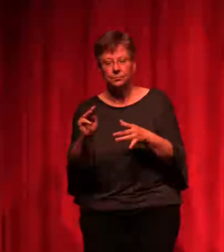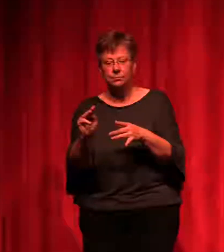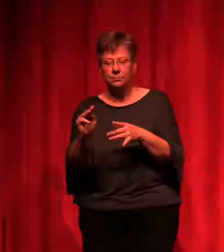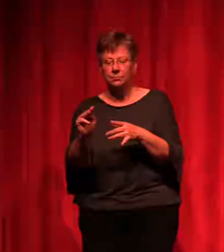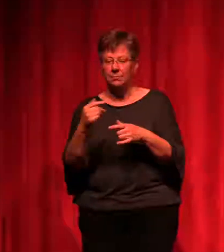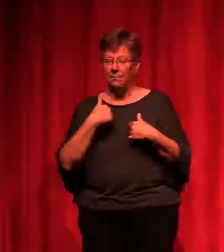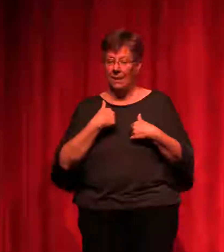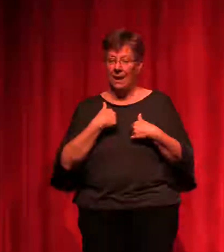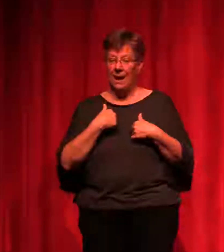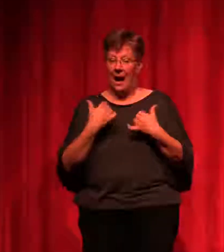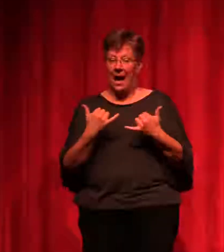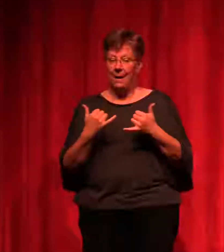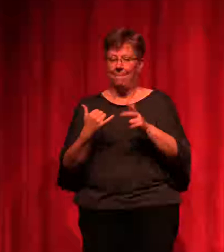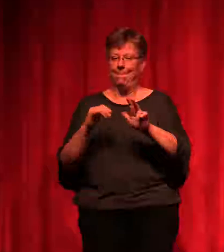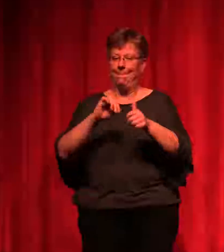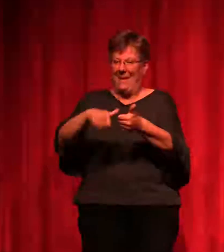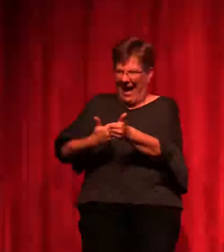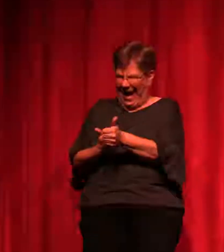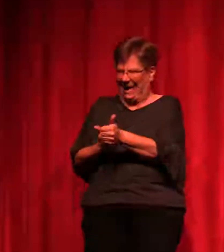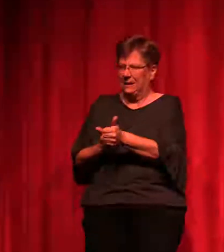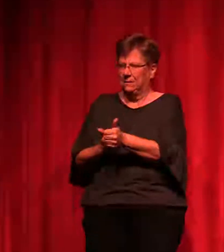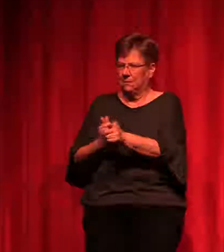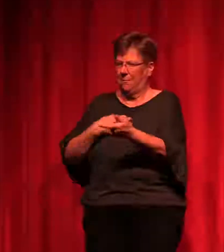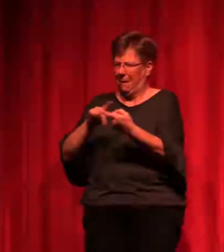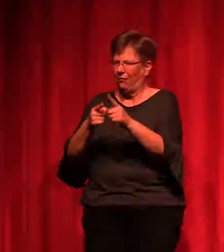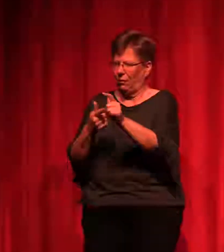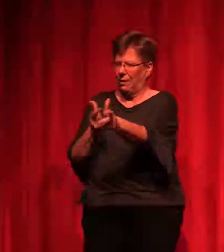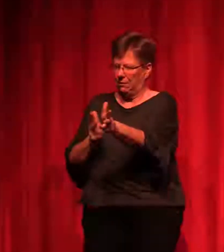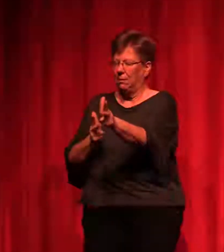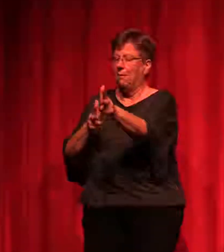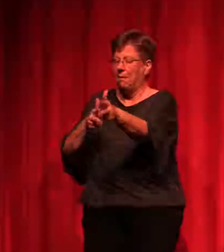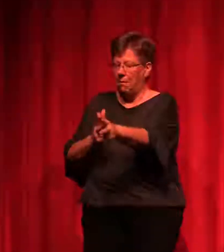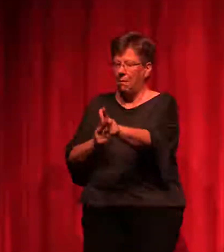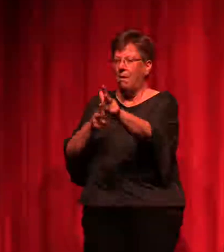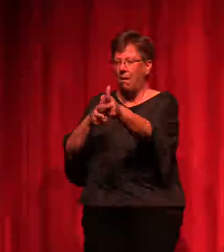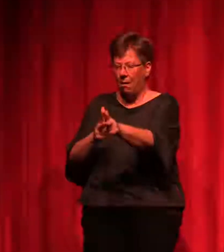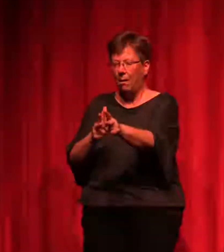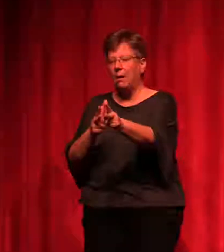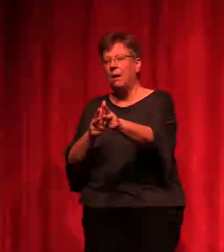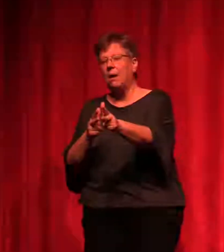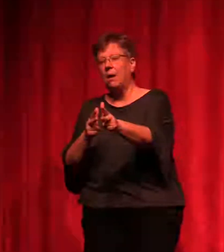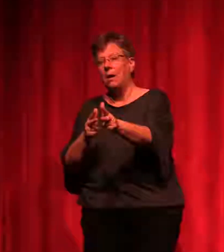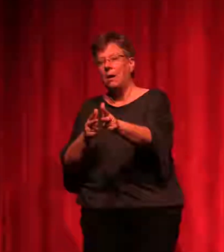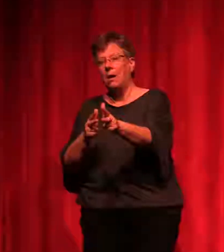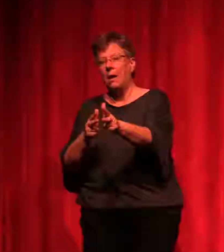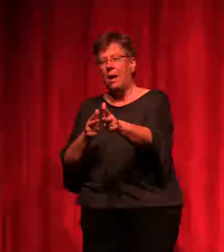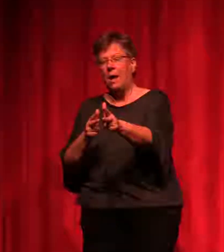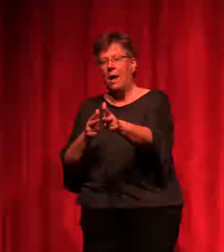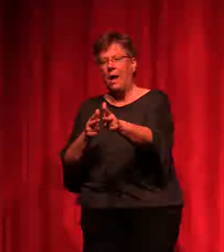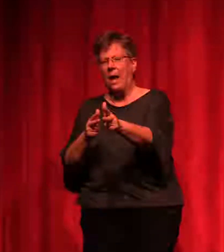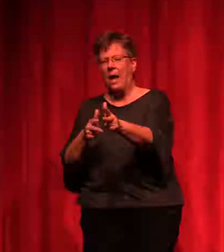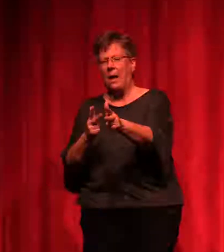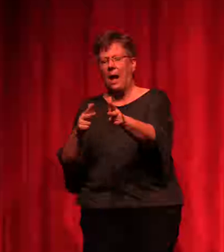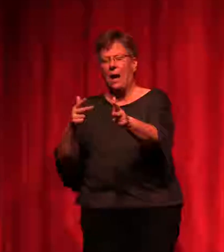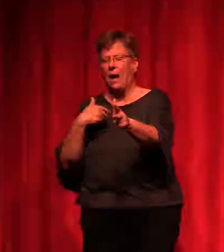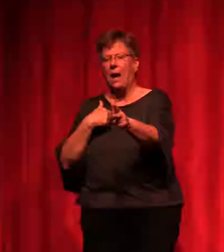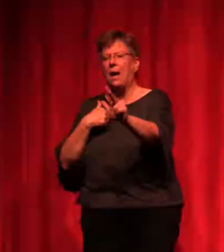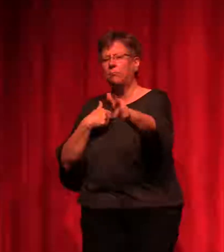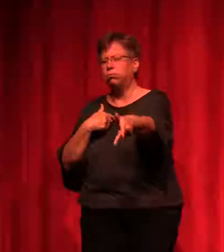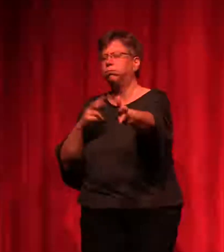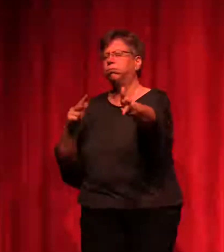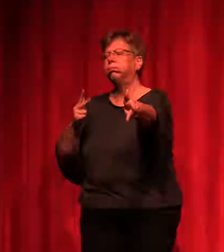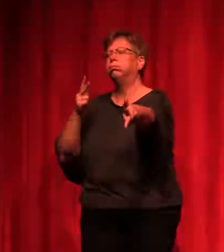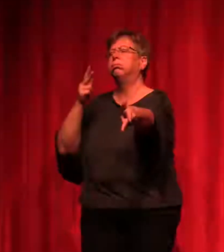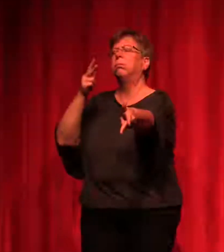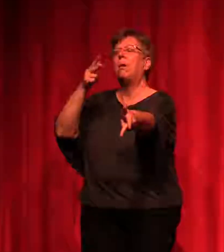behind Gregory, and I come up over the hill, and I look down the road, and there's this bike on the road, and I don't see